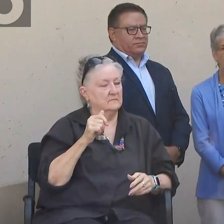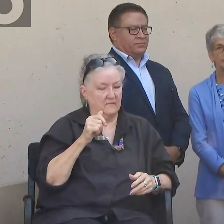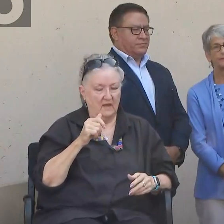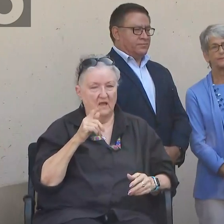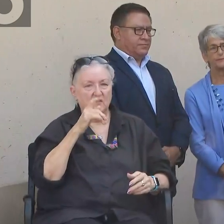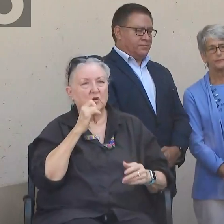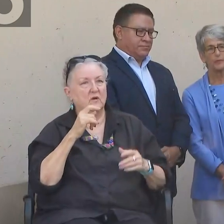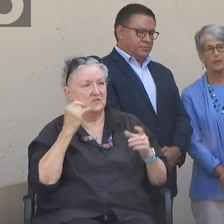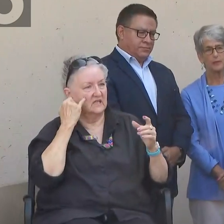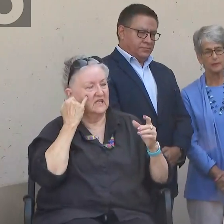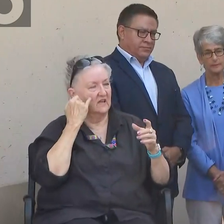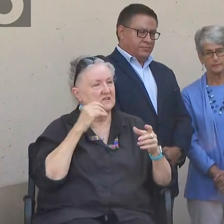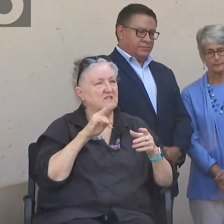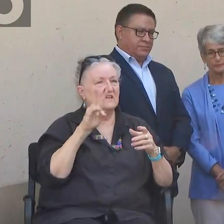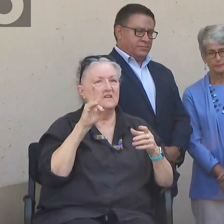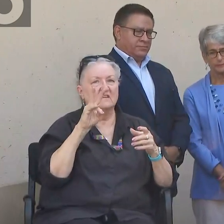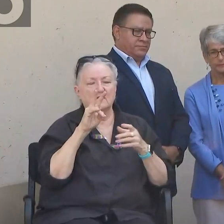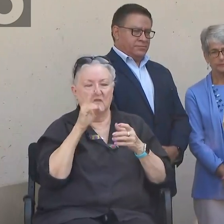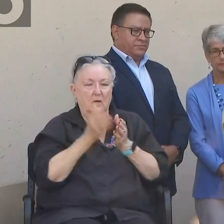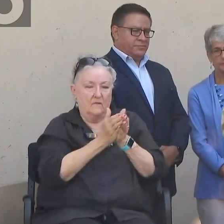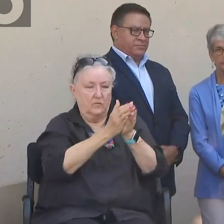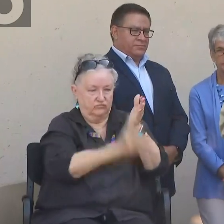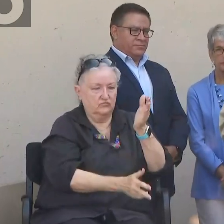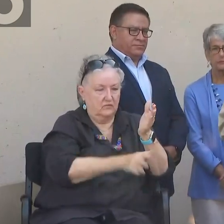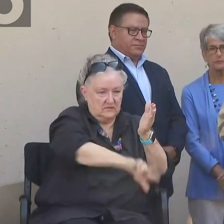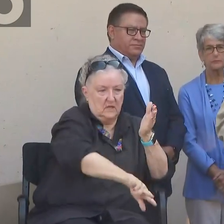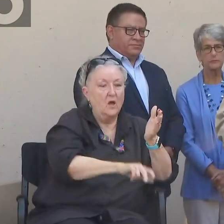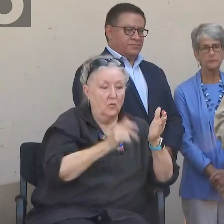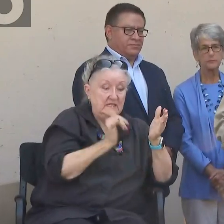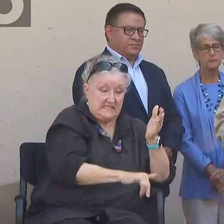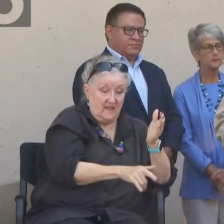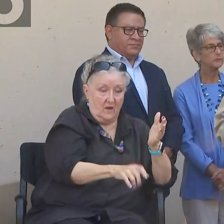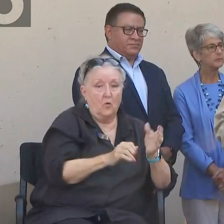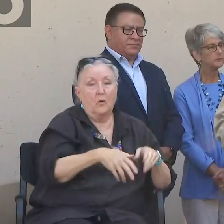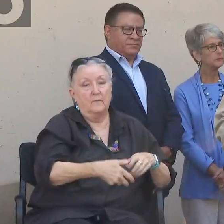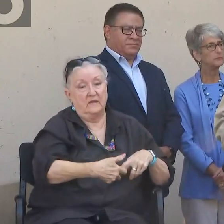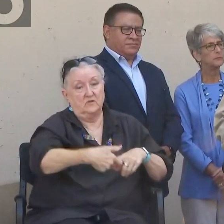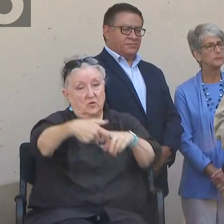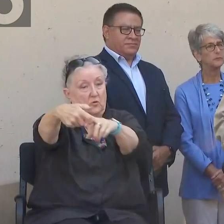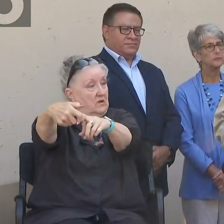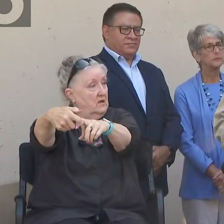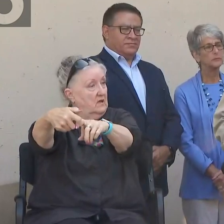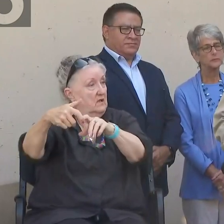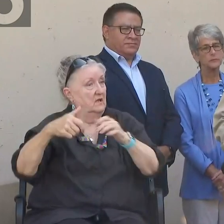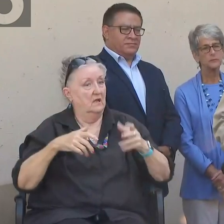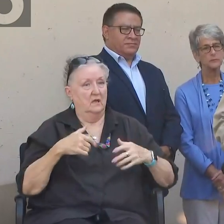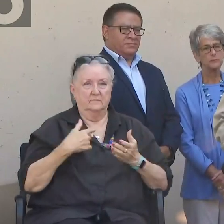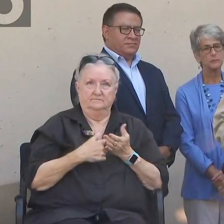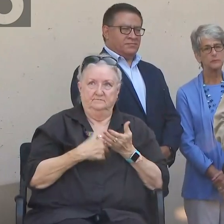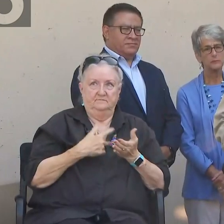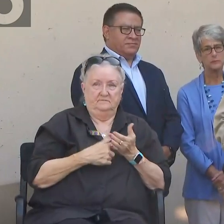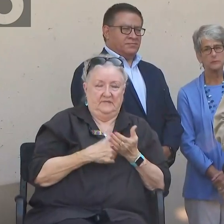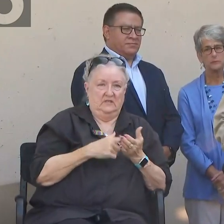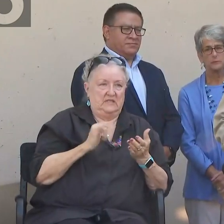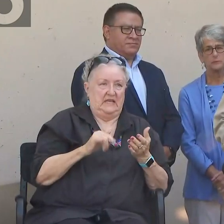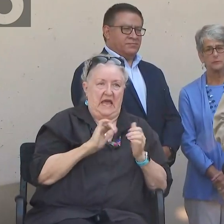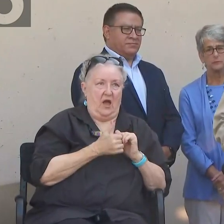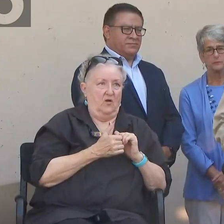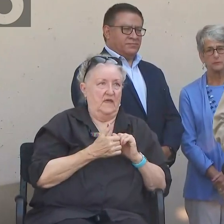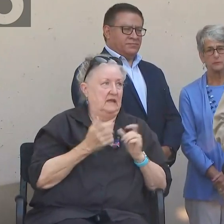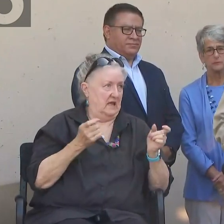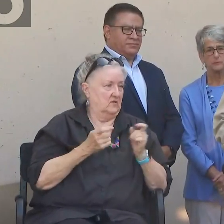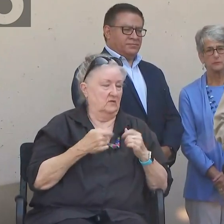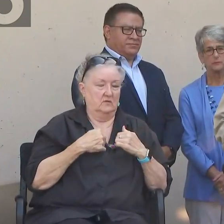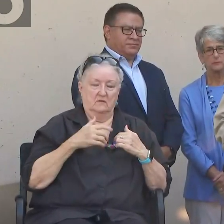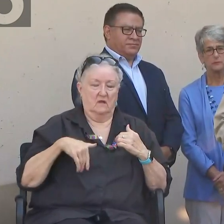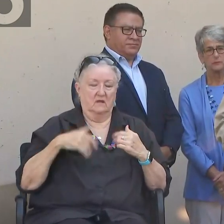The question was, is the vessel going to stay at its location or will it be towed in? We're under discussion right now as to how that's going to be